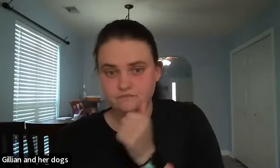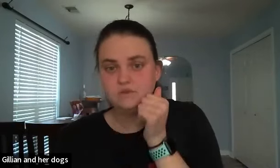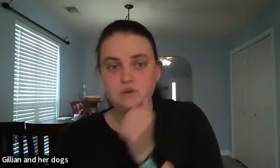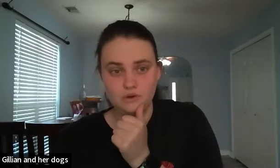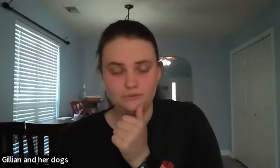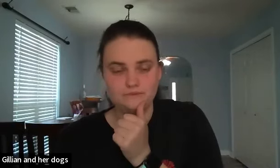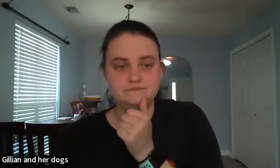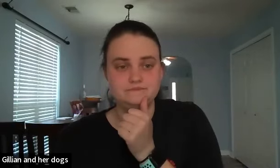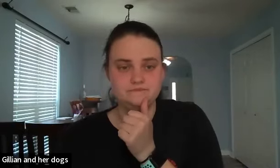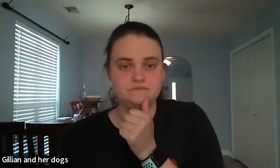girl. Mm-hmm.